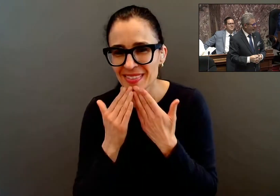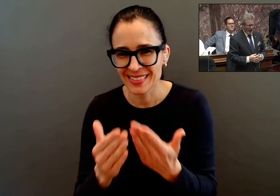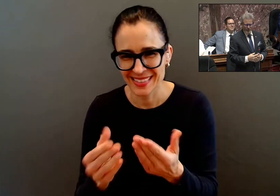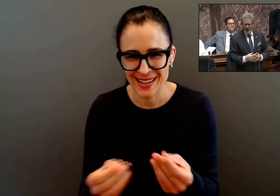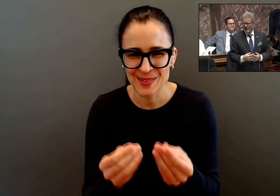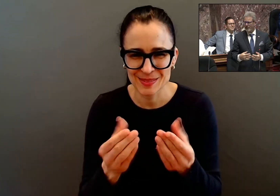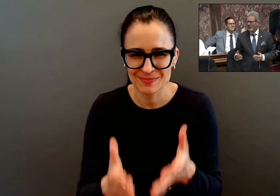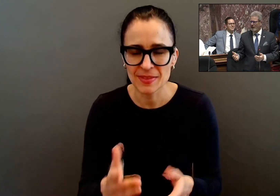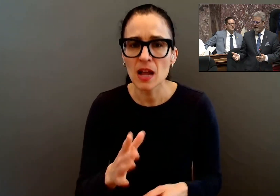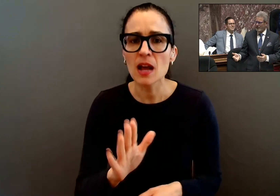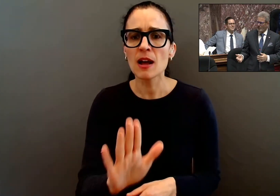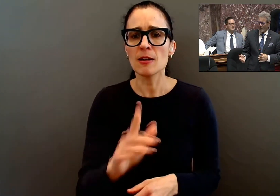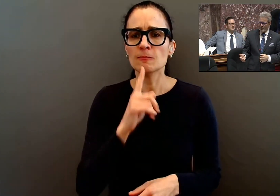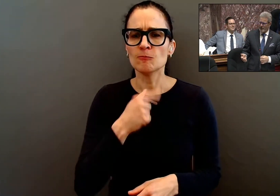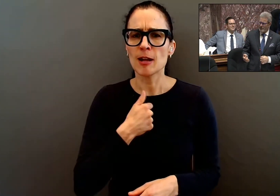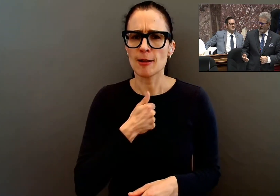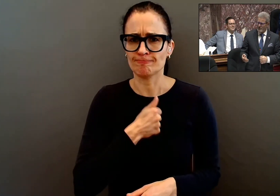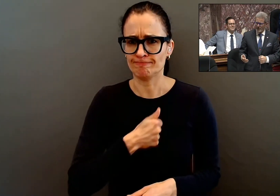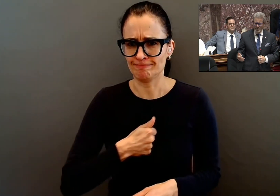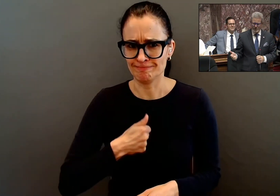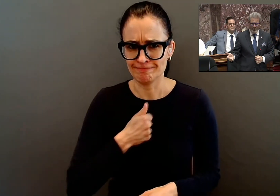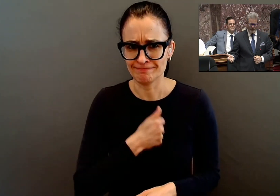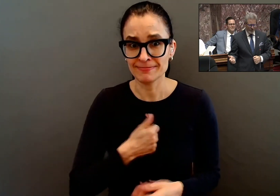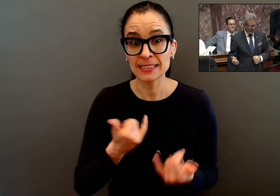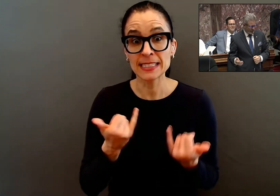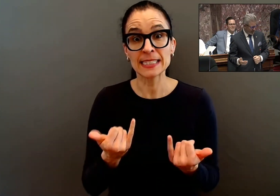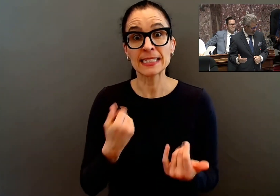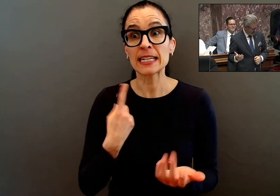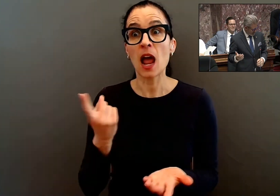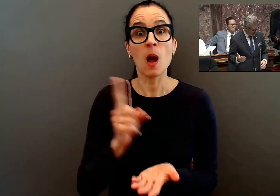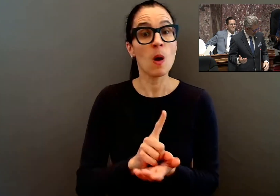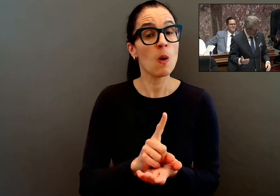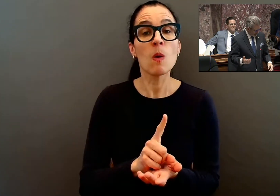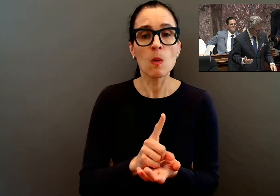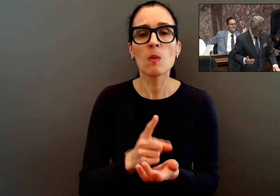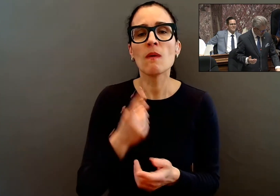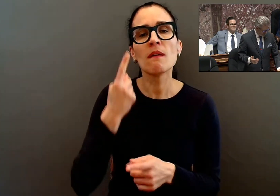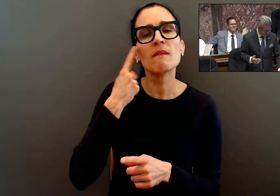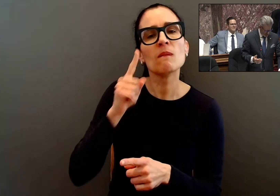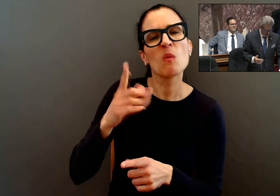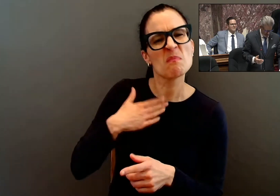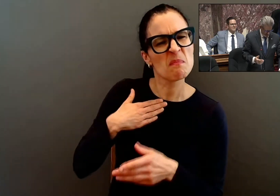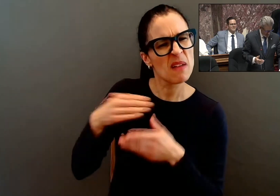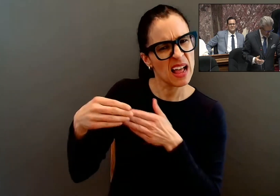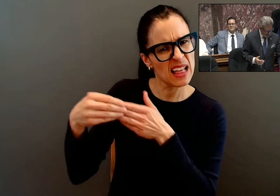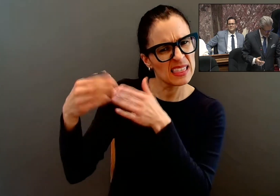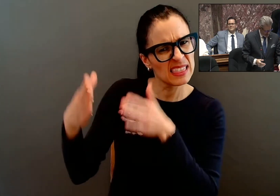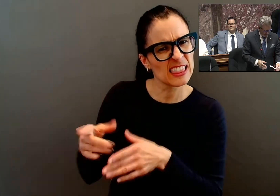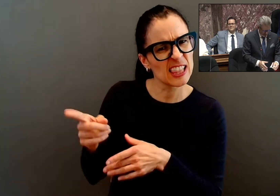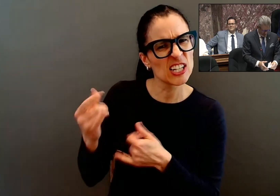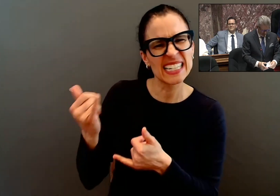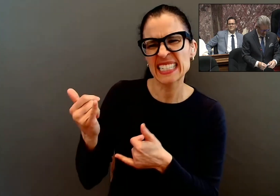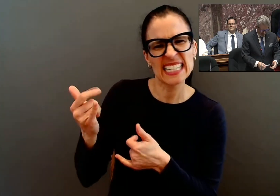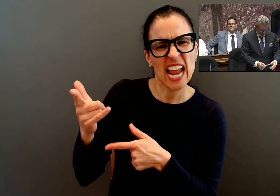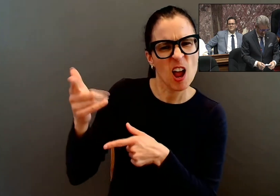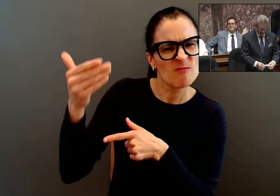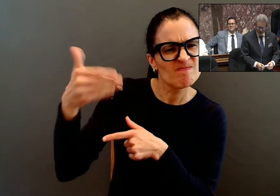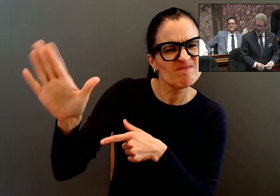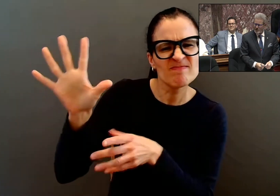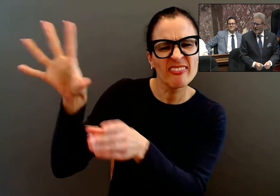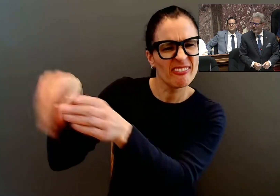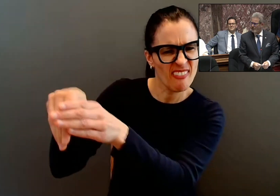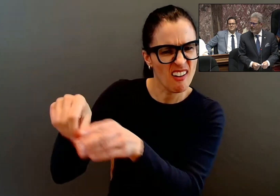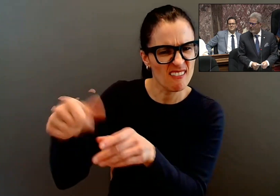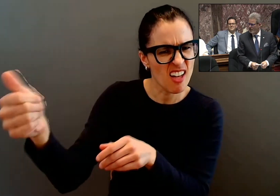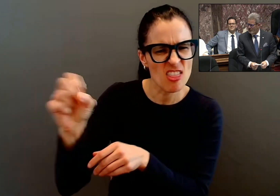now on behalf of my leader, who I believe is doing a scrum, something about a missing cat. I'm not so sure on that. But I